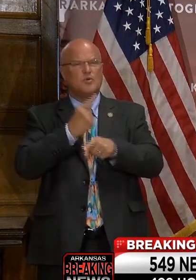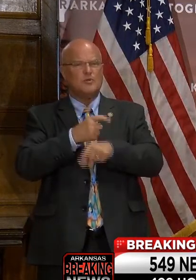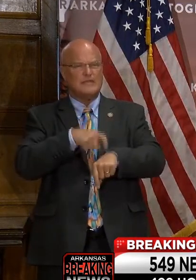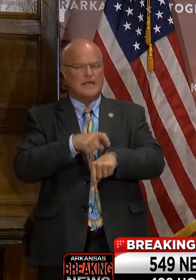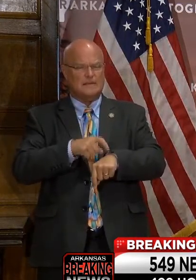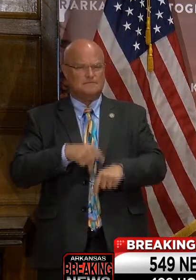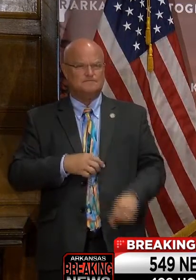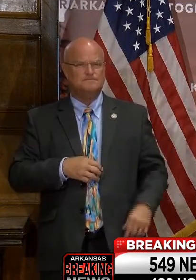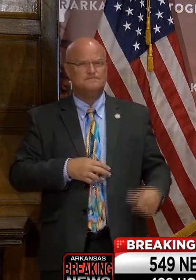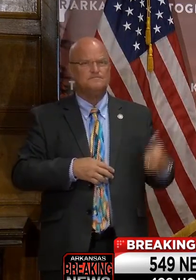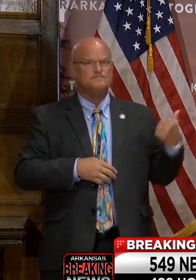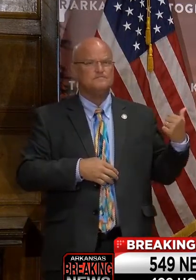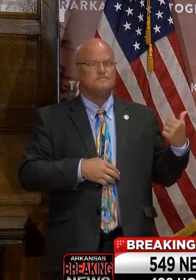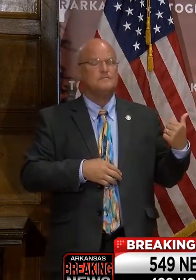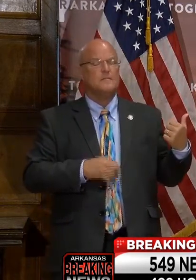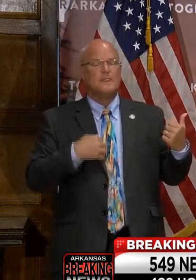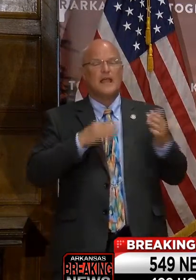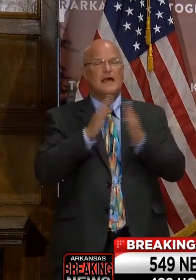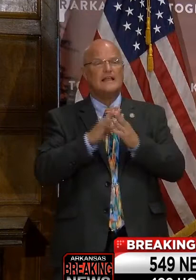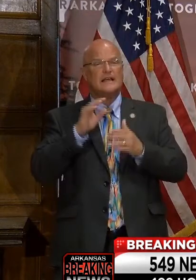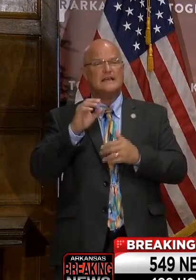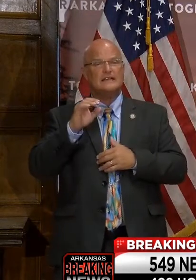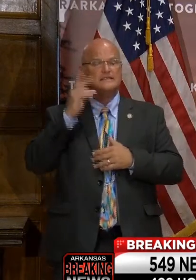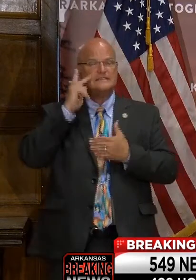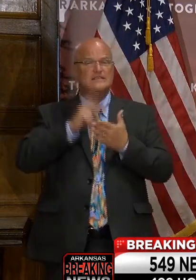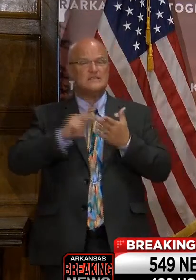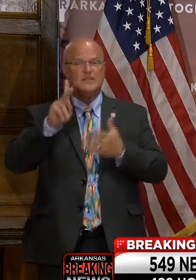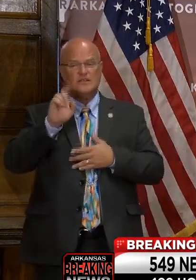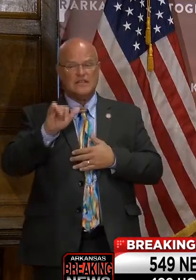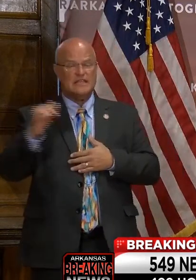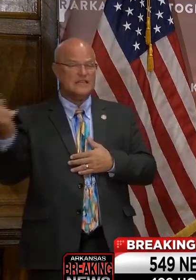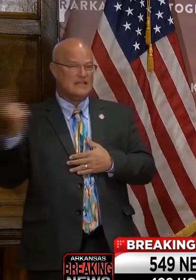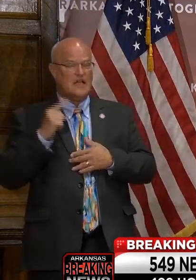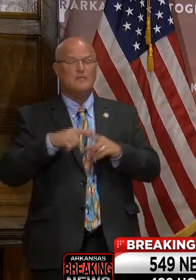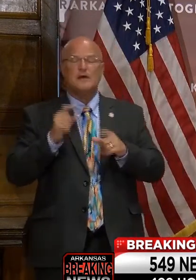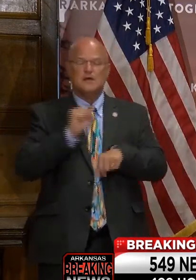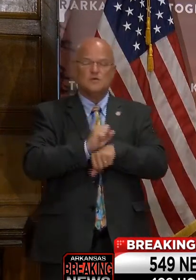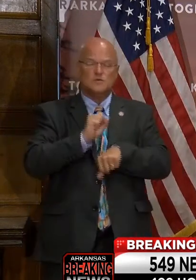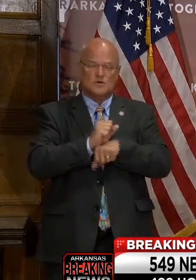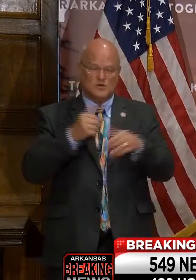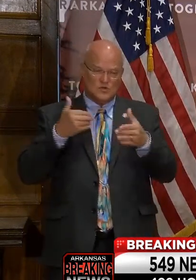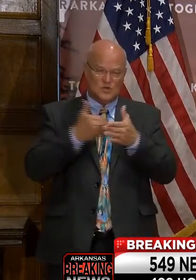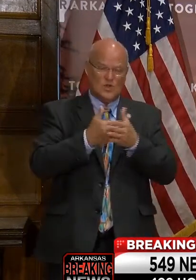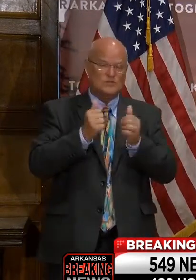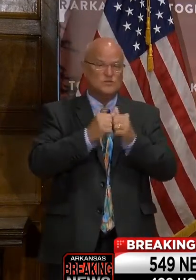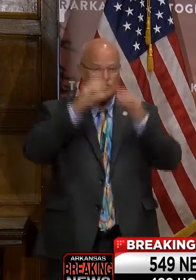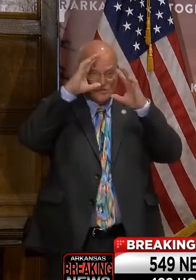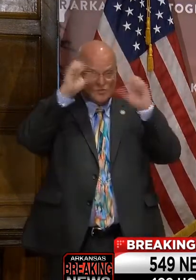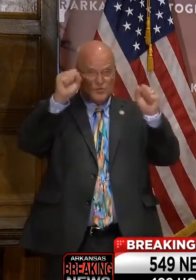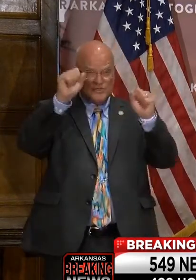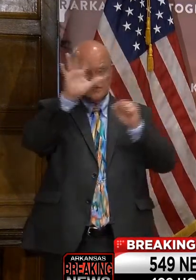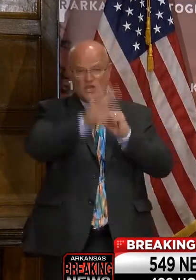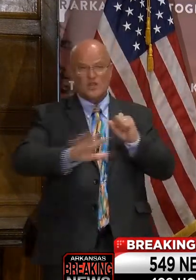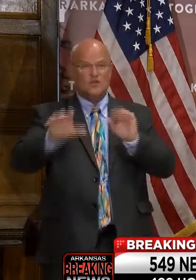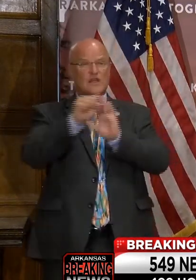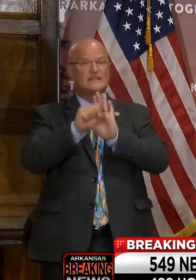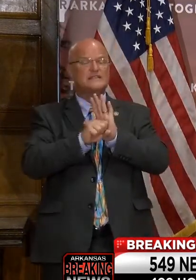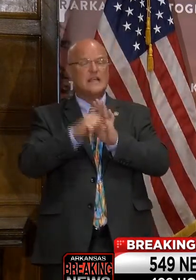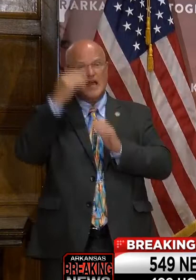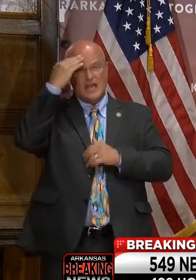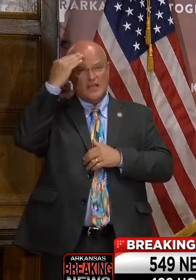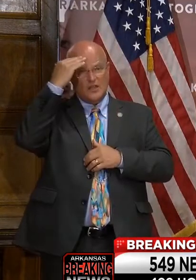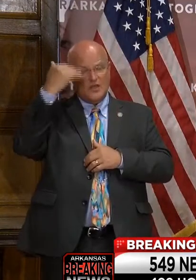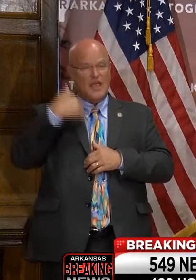plan? I'll ask Secretary Key to come up to the microphone, but he has worked very closely with superintendents. I know he's going to be